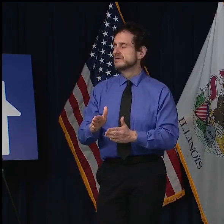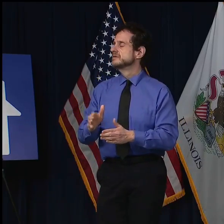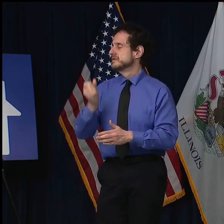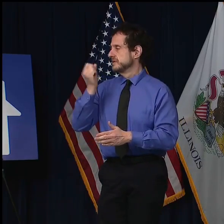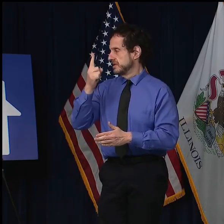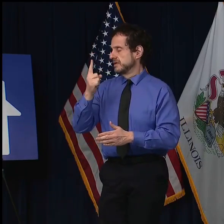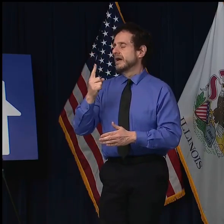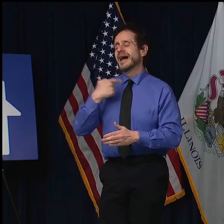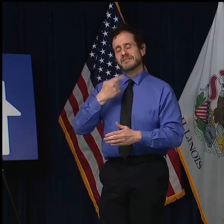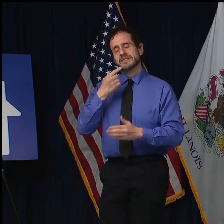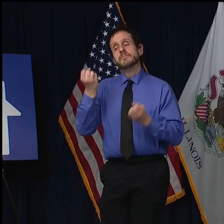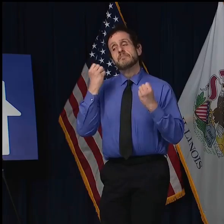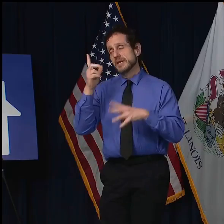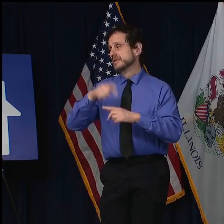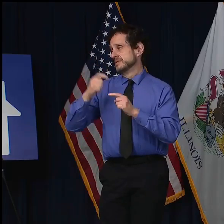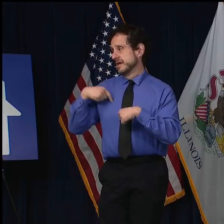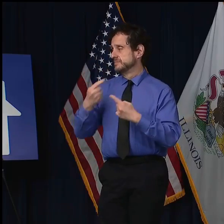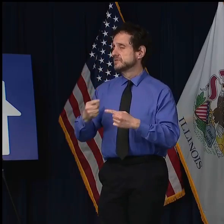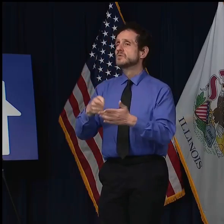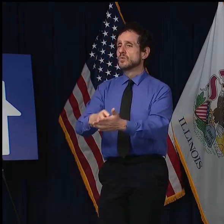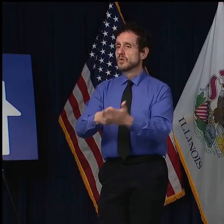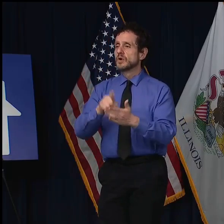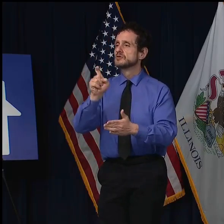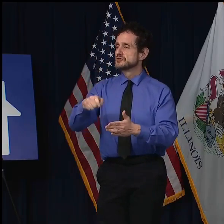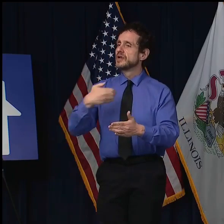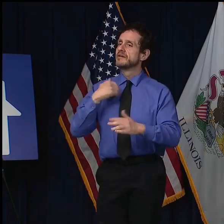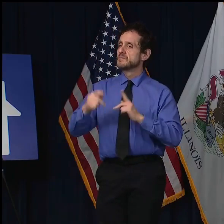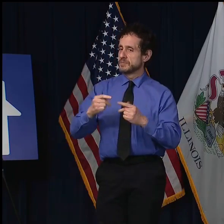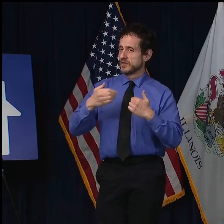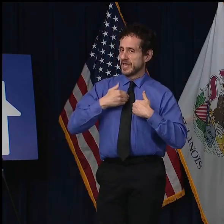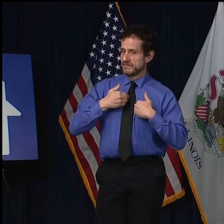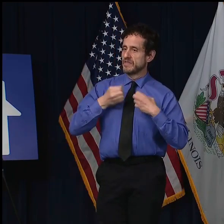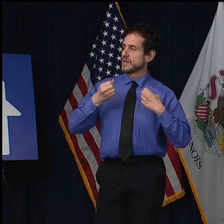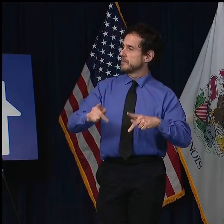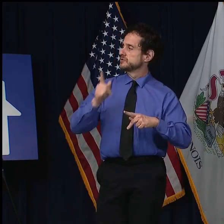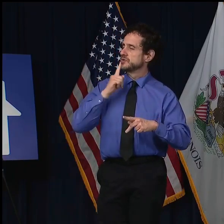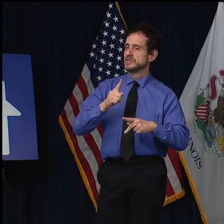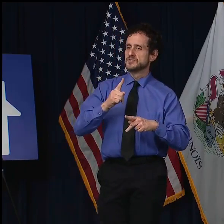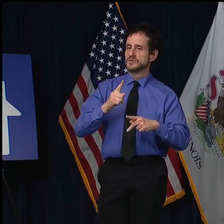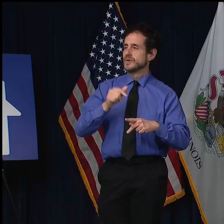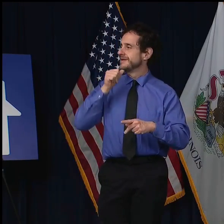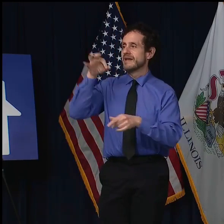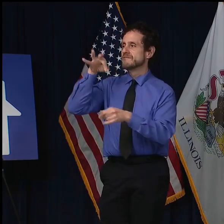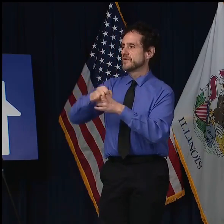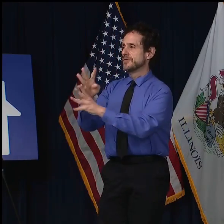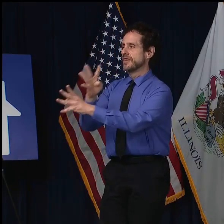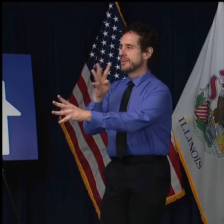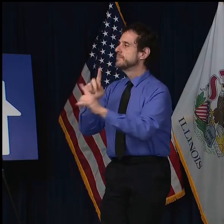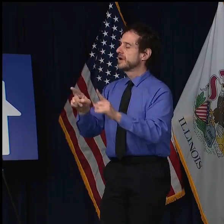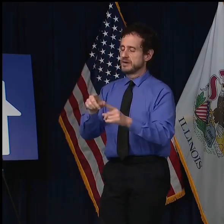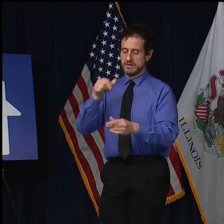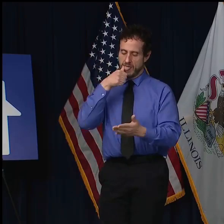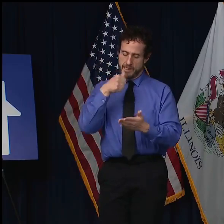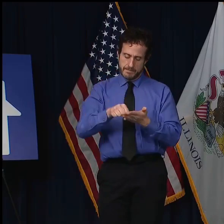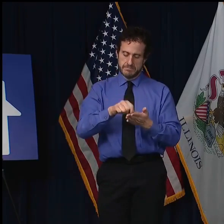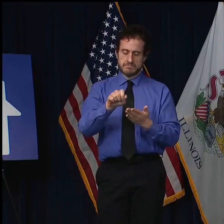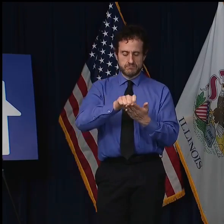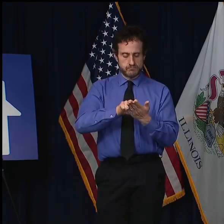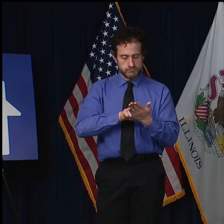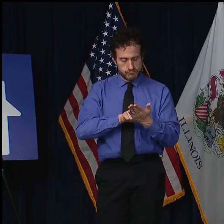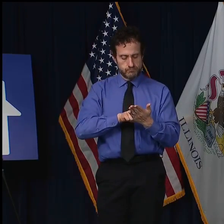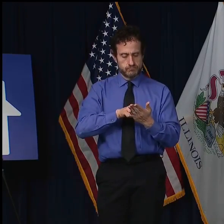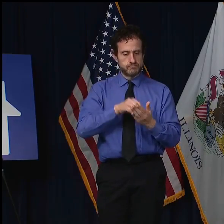mail balloting for everybody in the state of Illinois so that we can make it much, much easier for people to